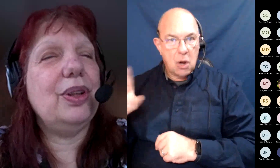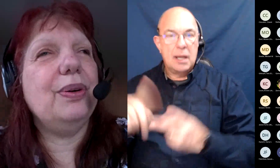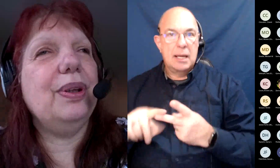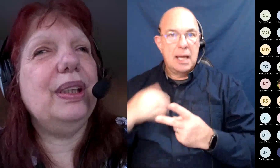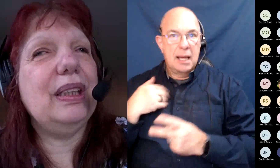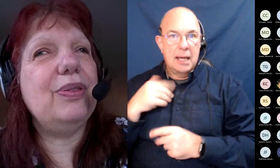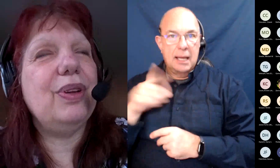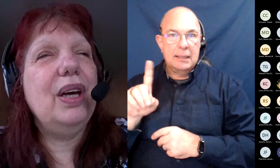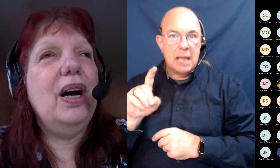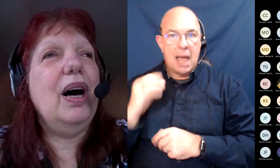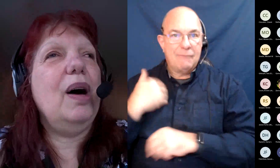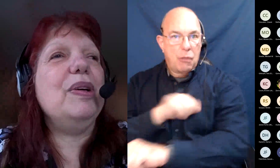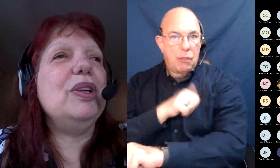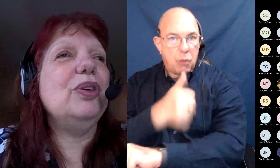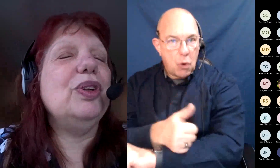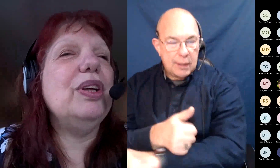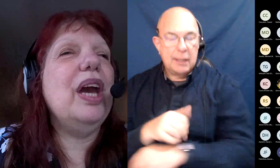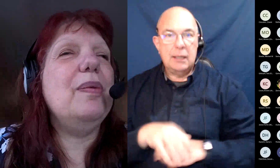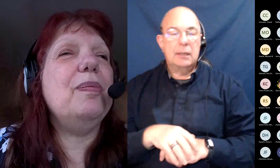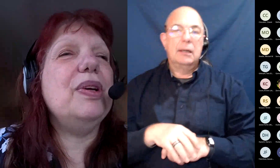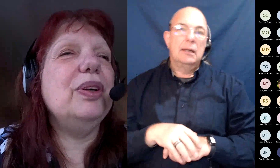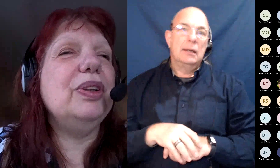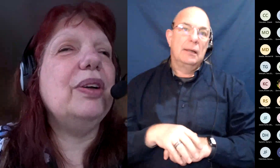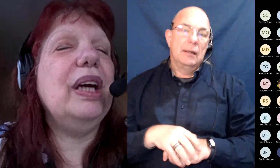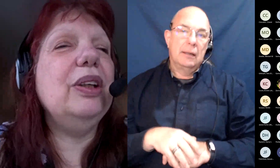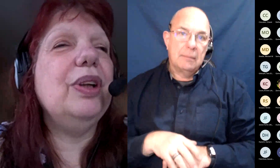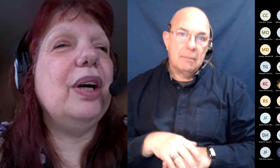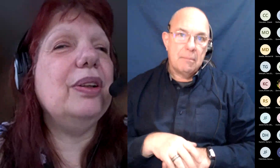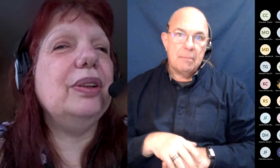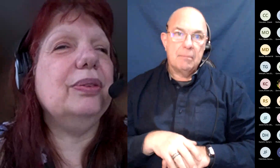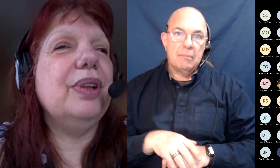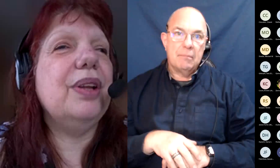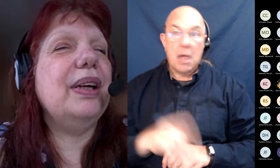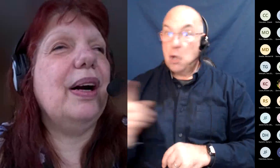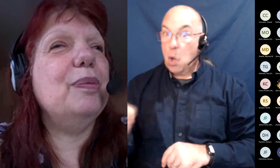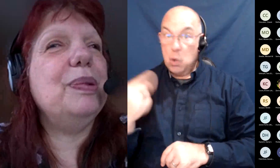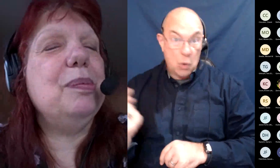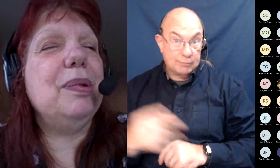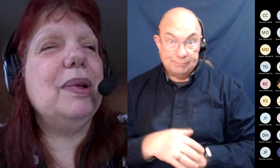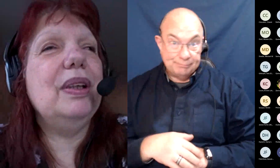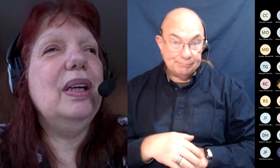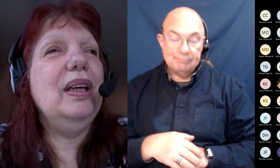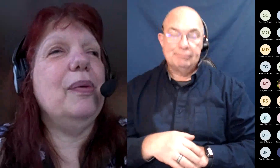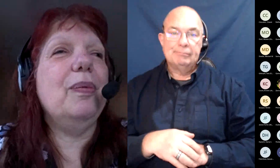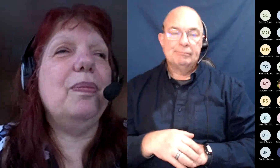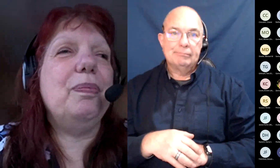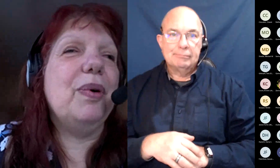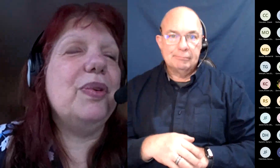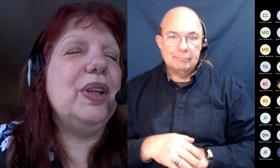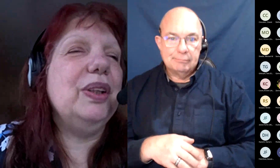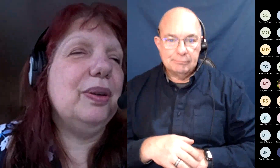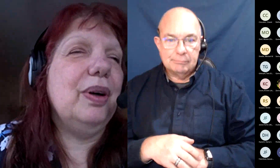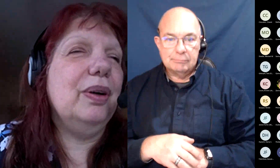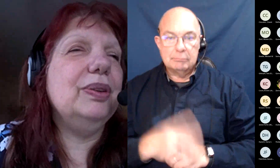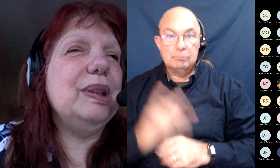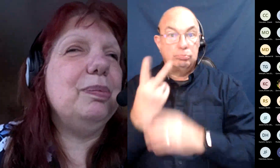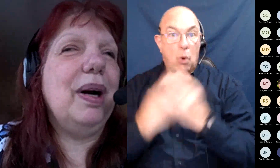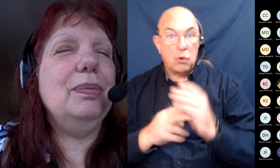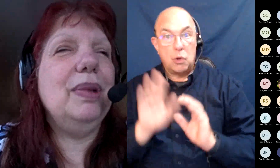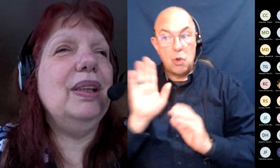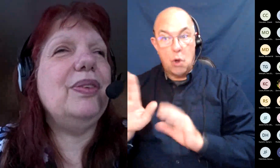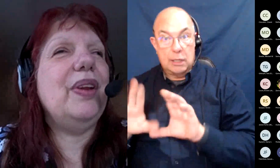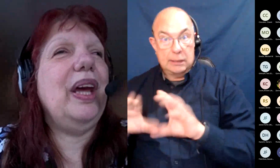delegated authorities, but you're not alone. There are people both in your